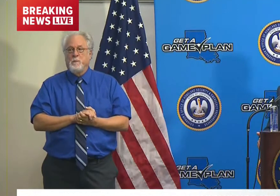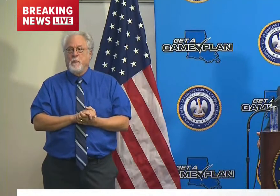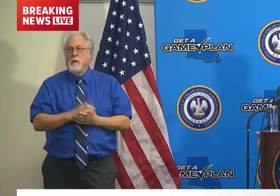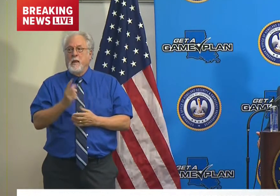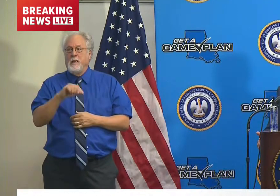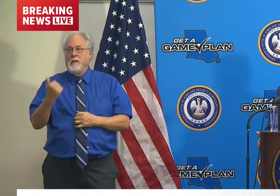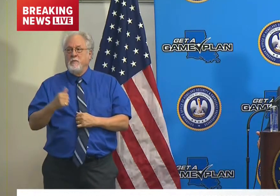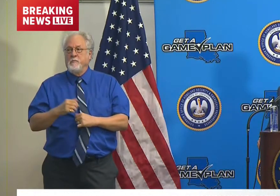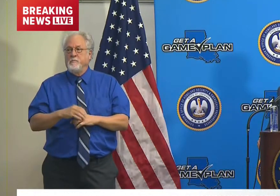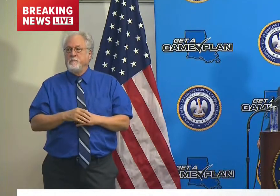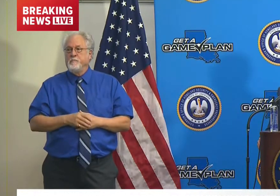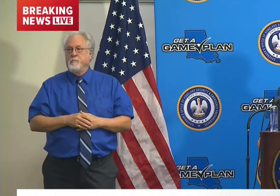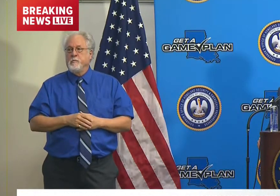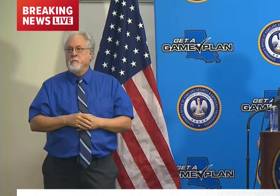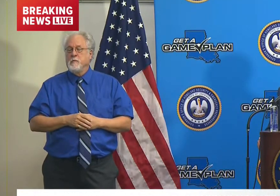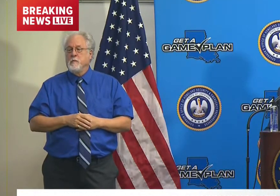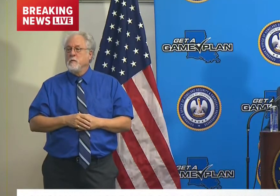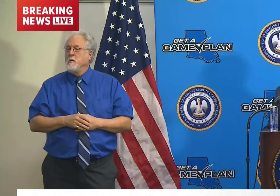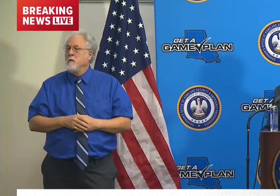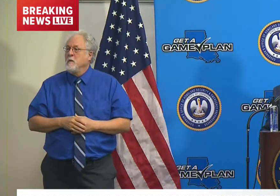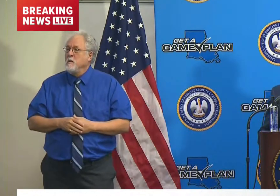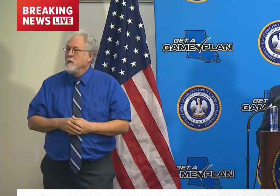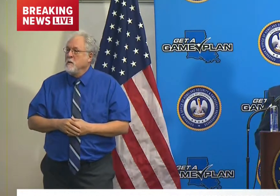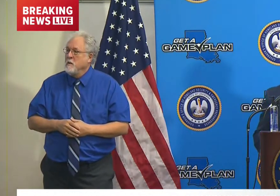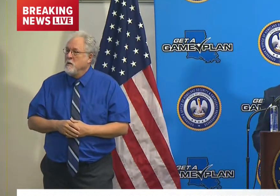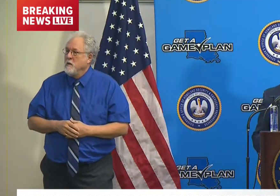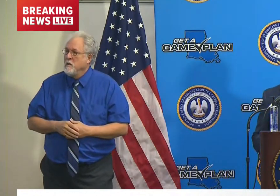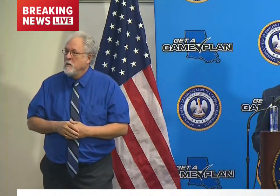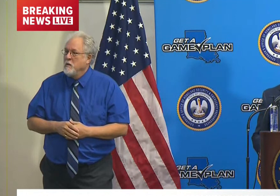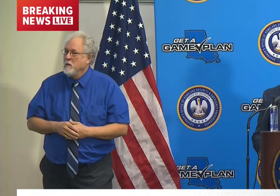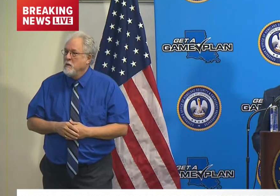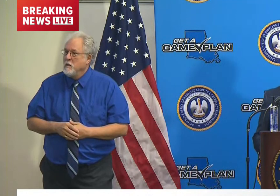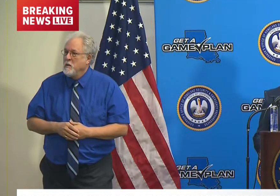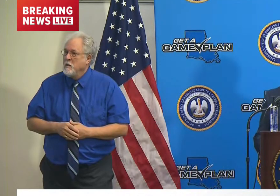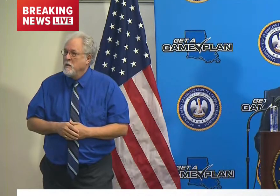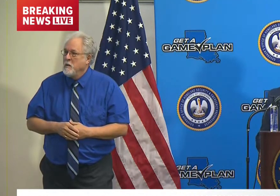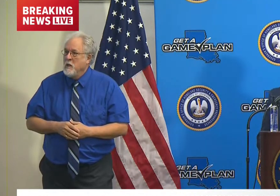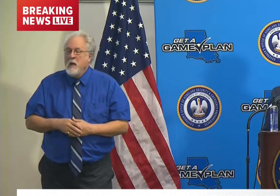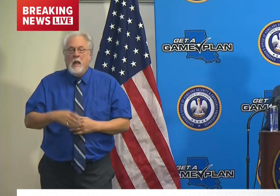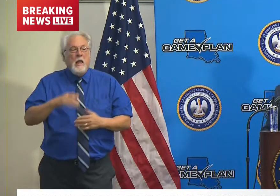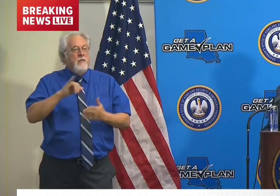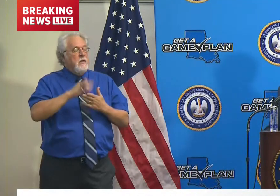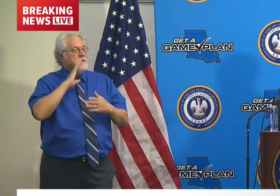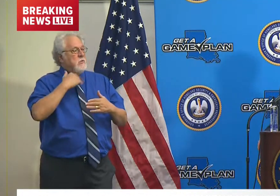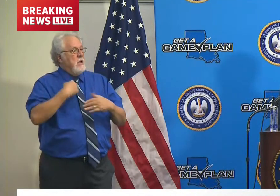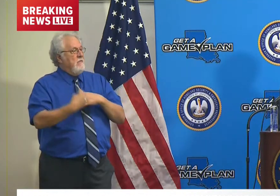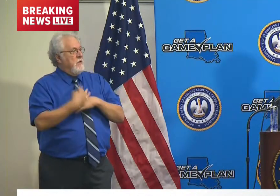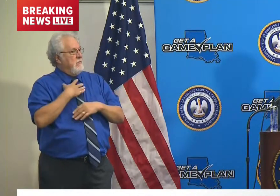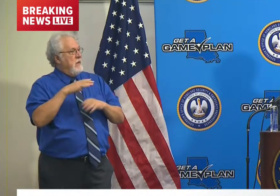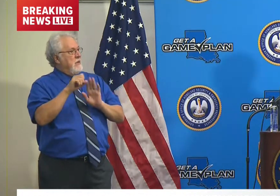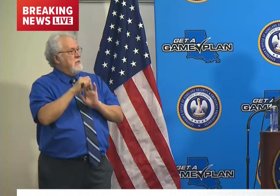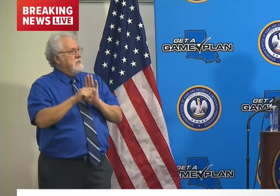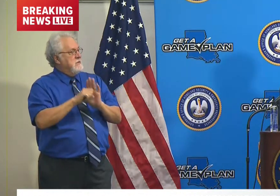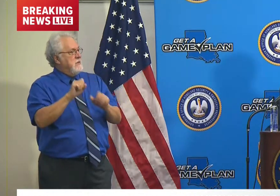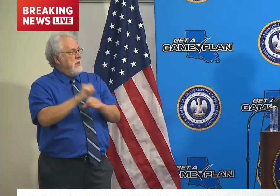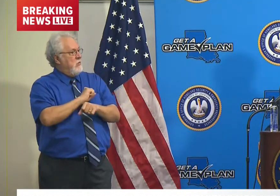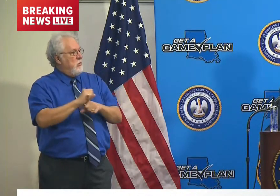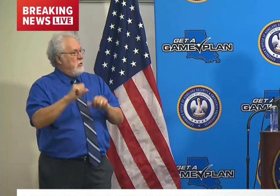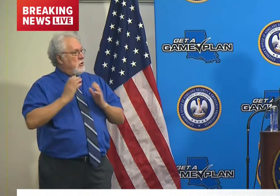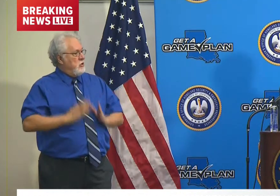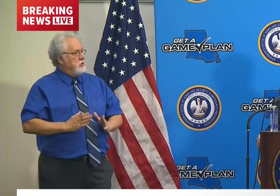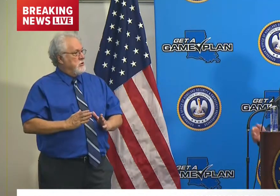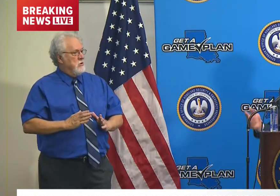Any other questions? Yes, sir. Is phase 3 going to have a big impact on the state workforce compared to the way it's been the last